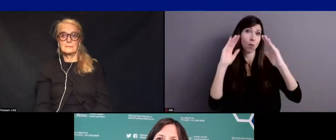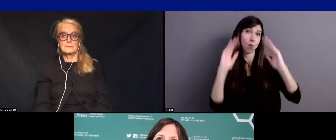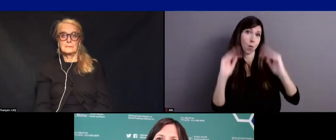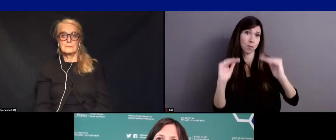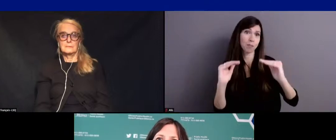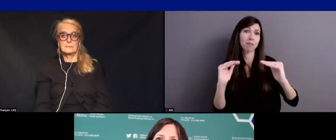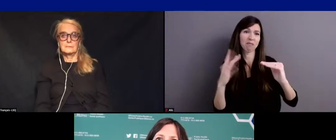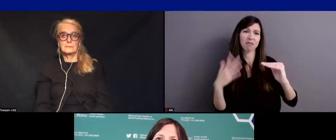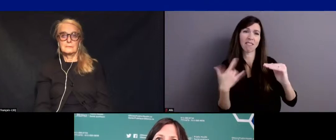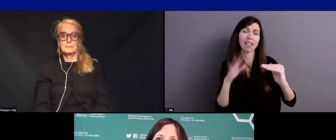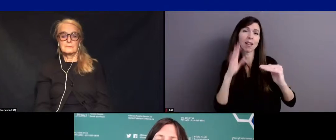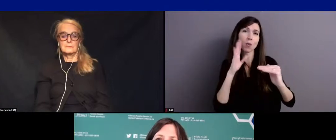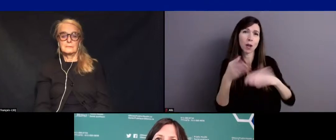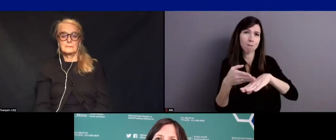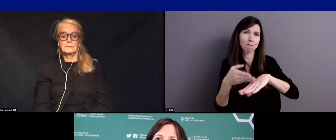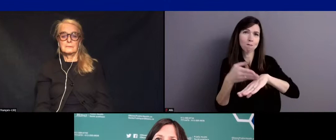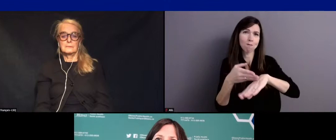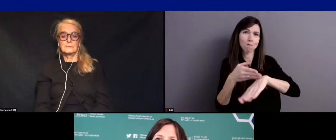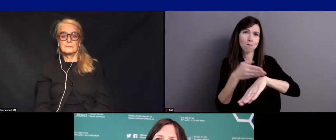Thanks very much.